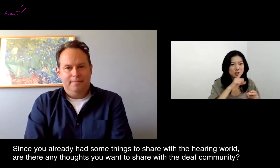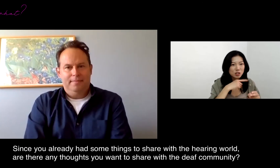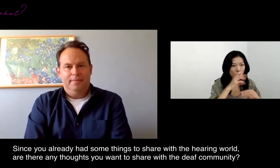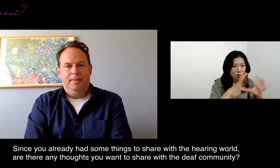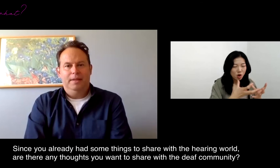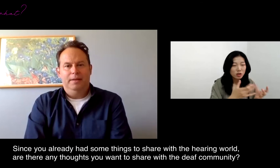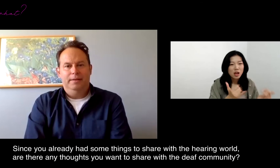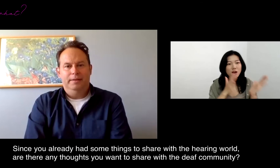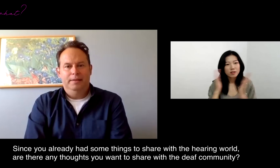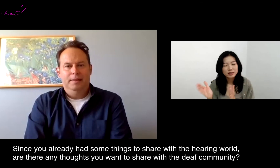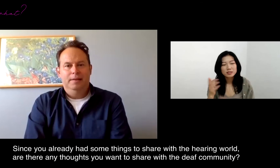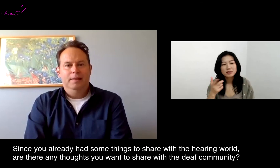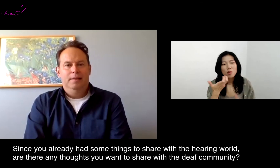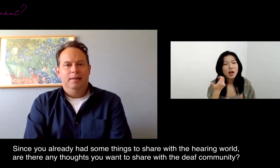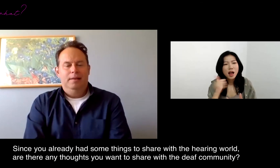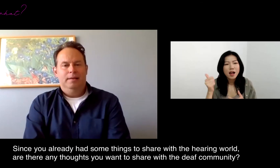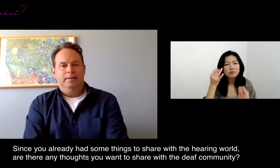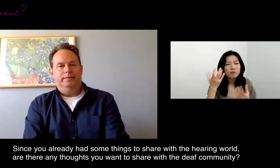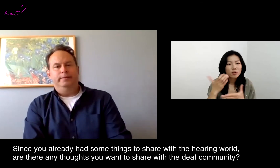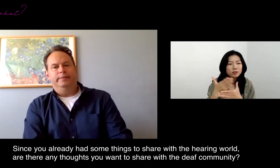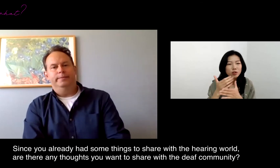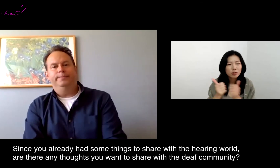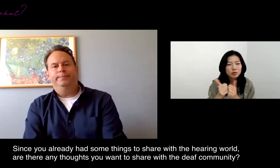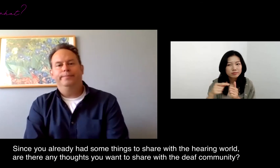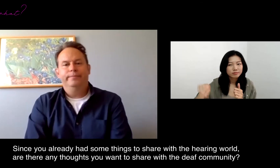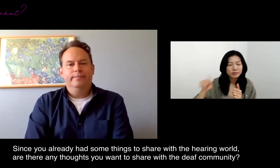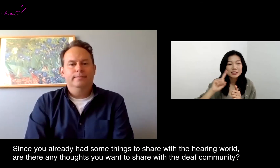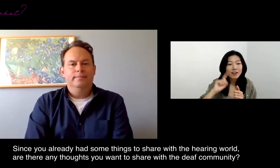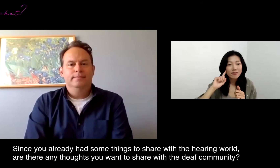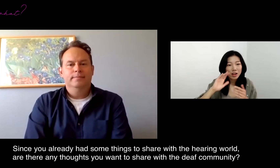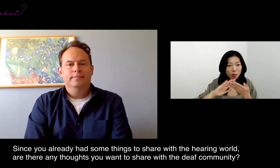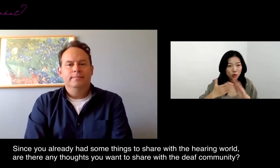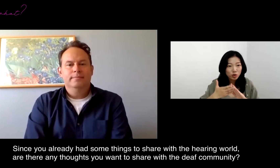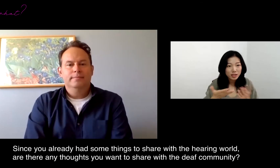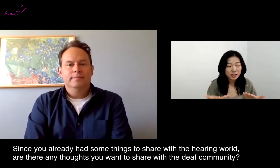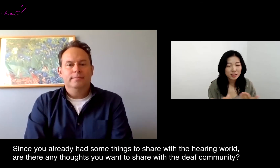Since you already had some things to share with the hearing world, are there any thoughts you want to share with the Deaf community?